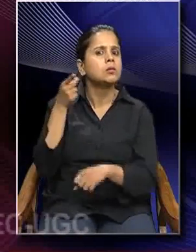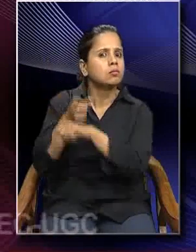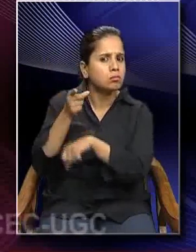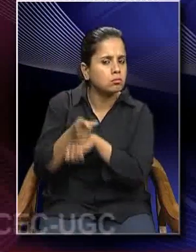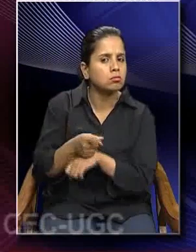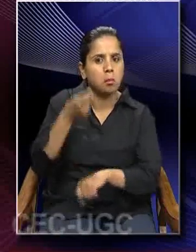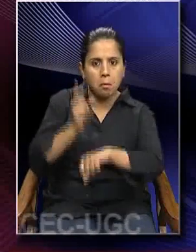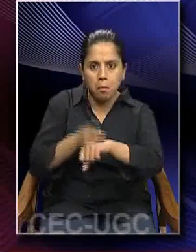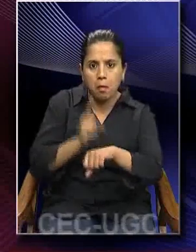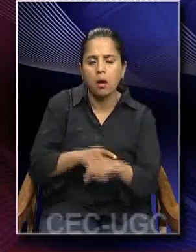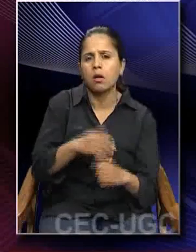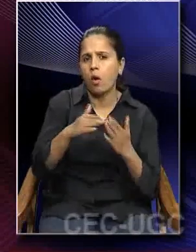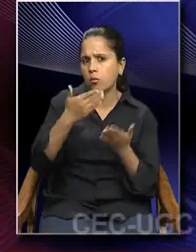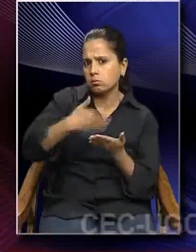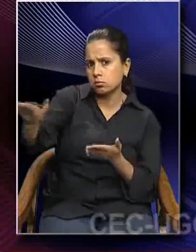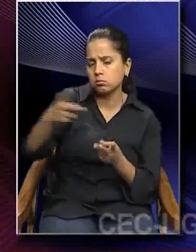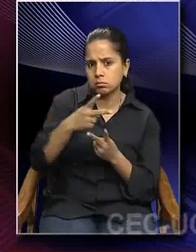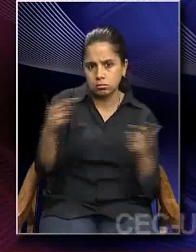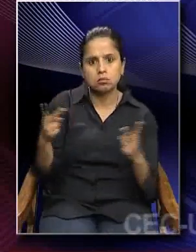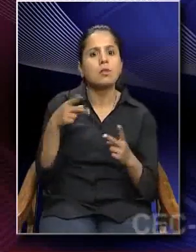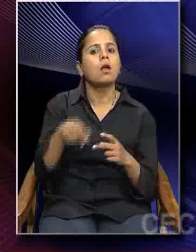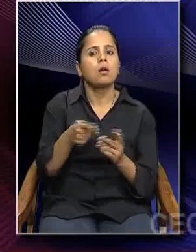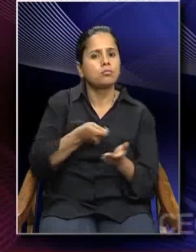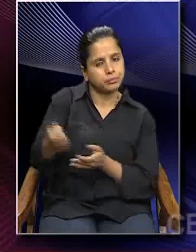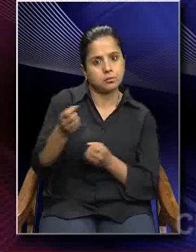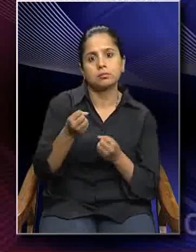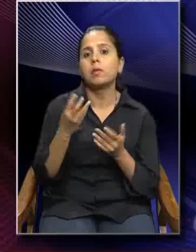punished, abandoned, and even killed.